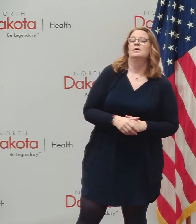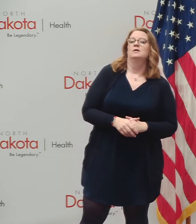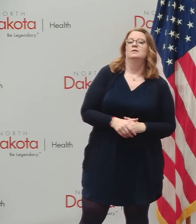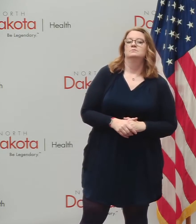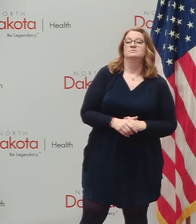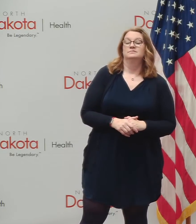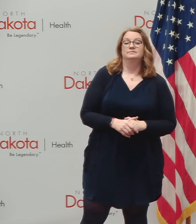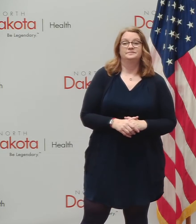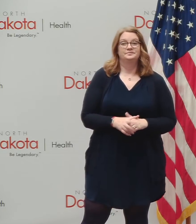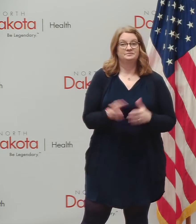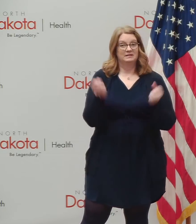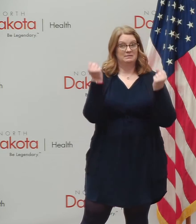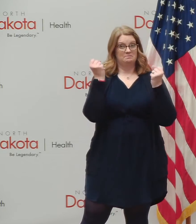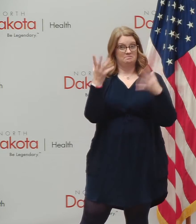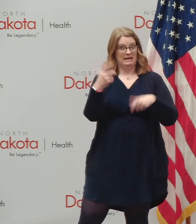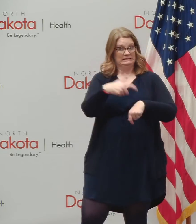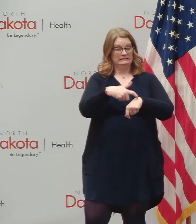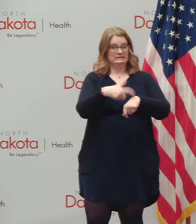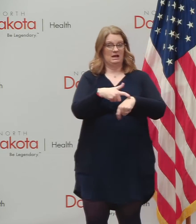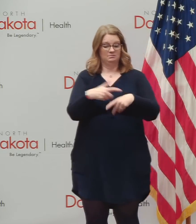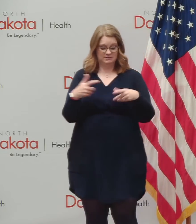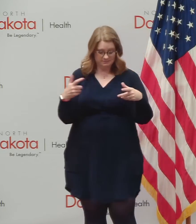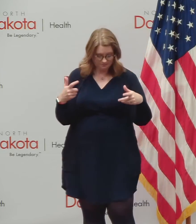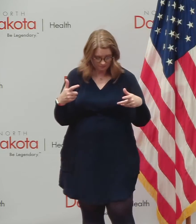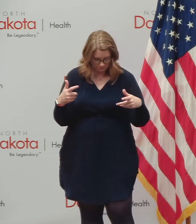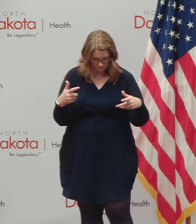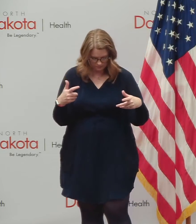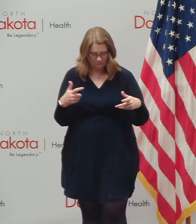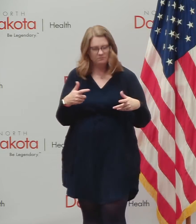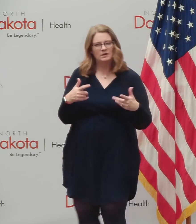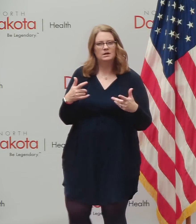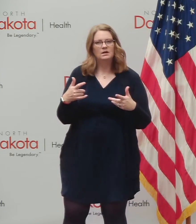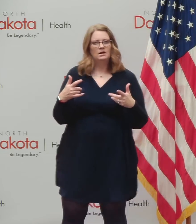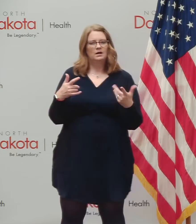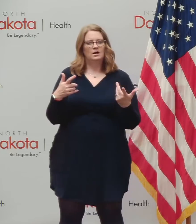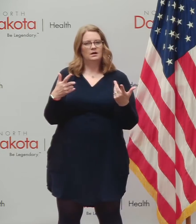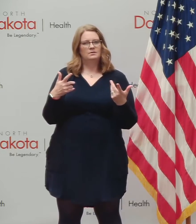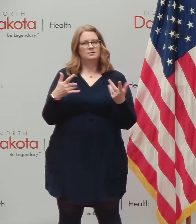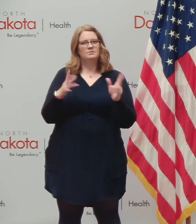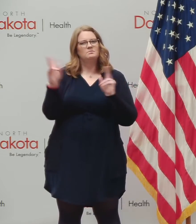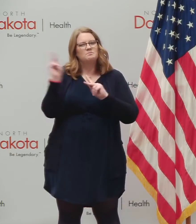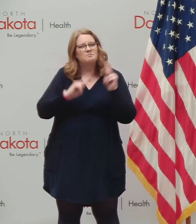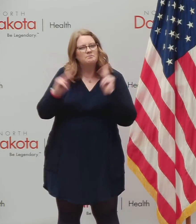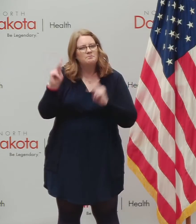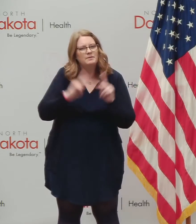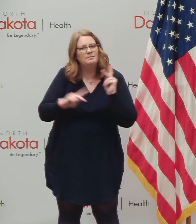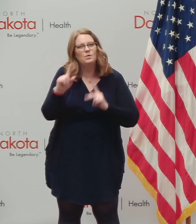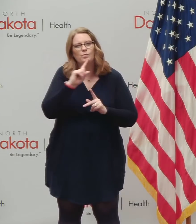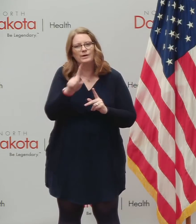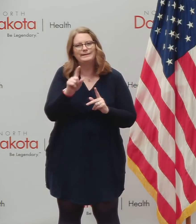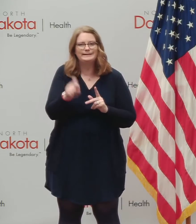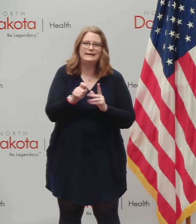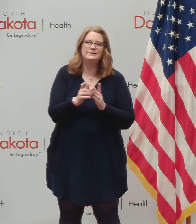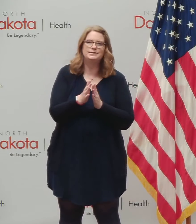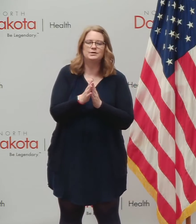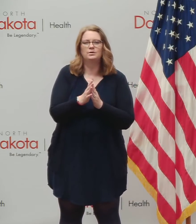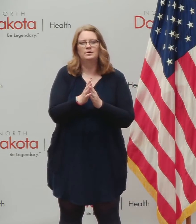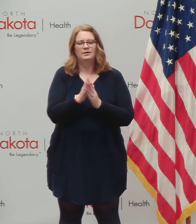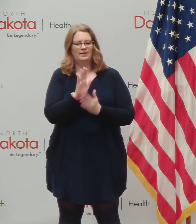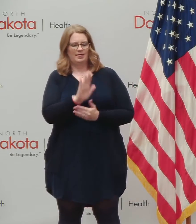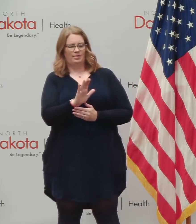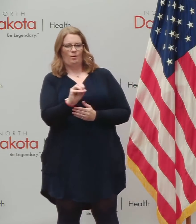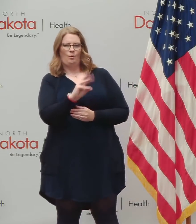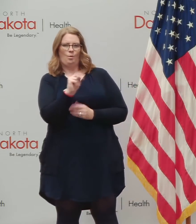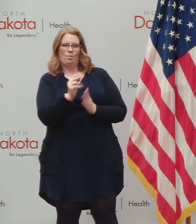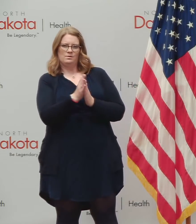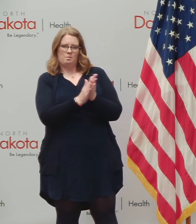we've said before, and ultimately, again, it's up to decisions, but people have to have their own motivation. Sometimes we've talked about this